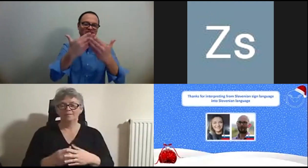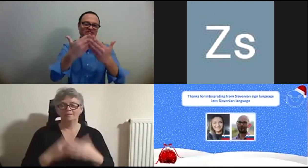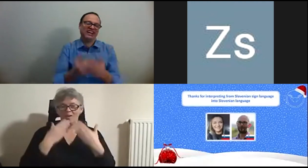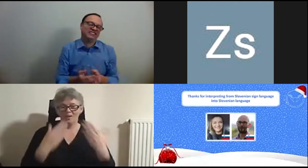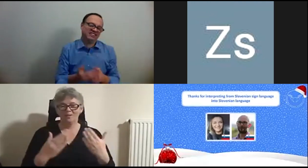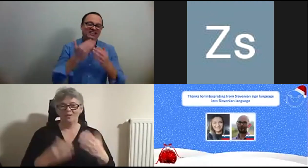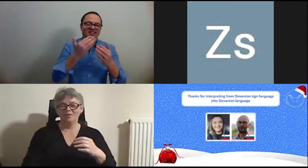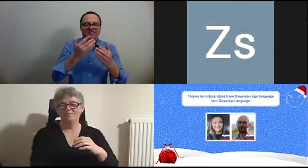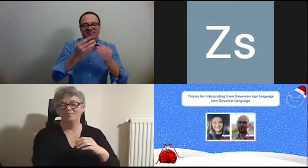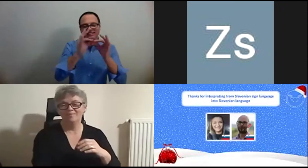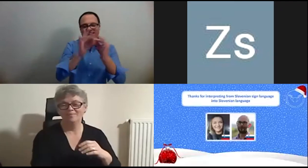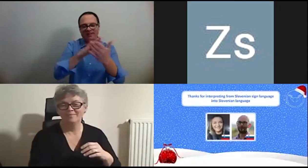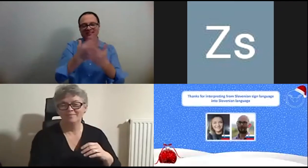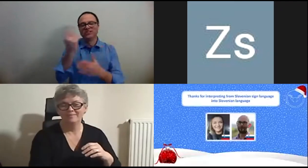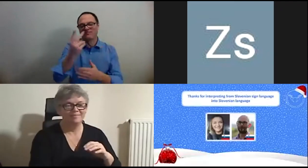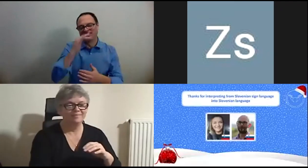Thank you all.